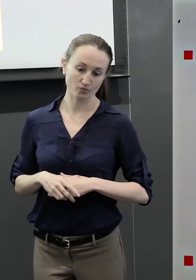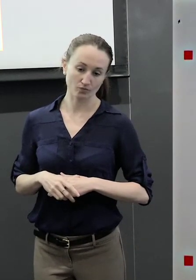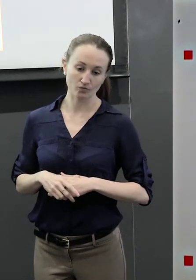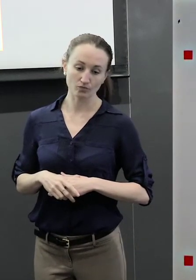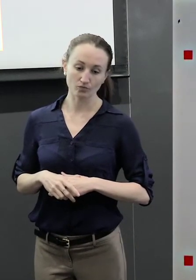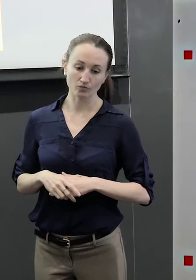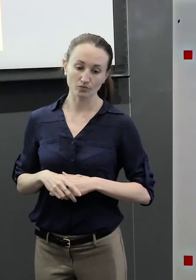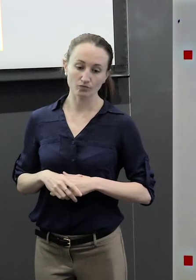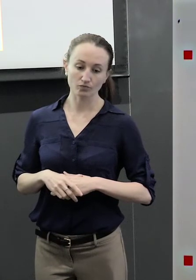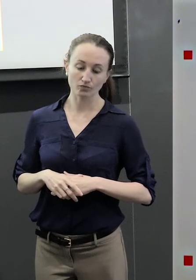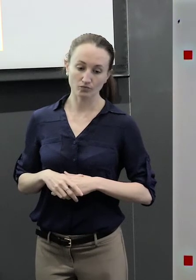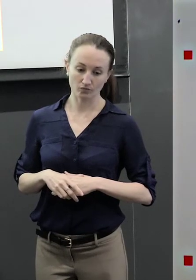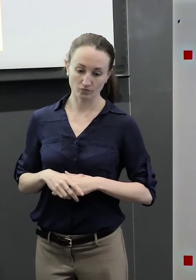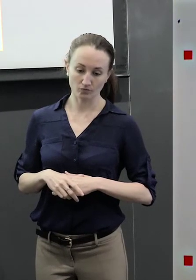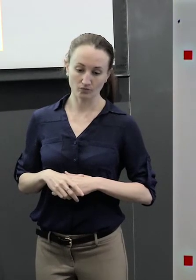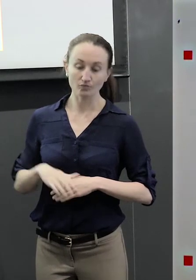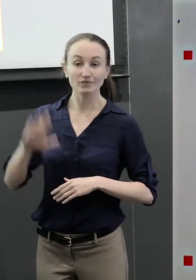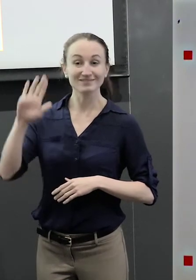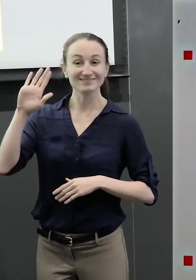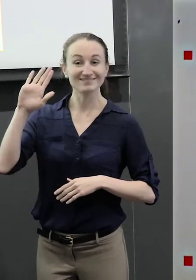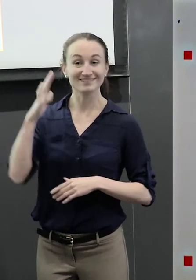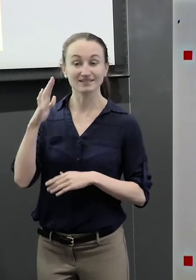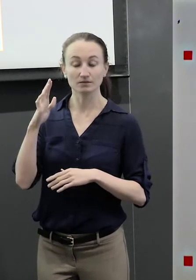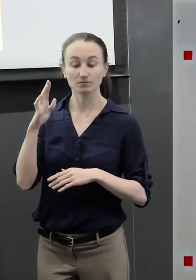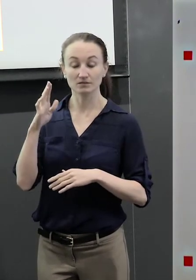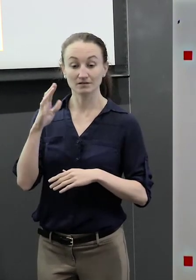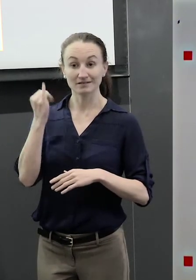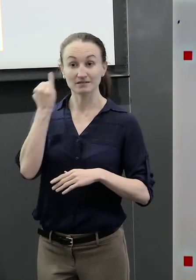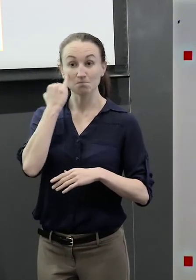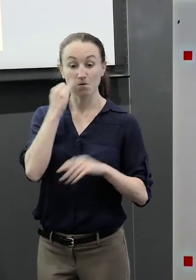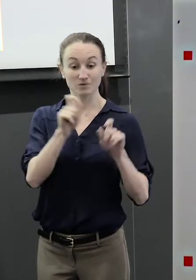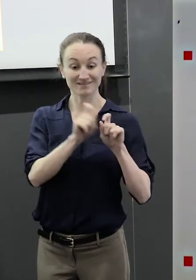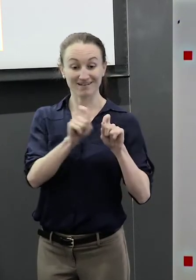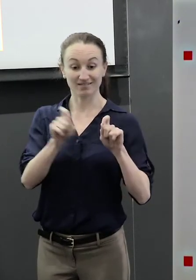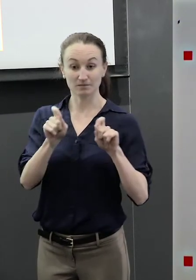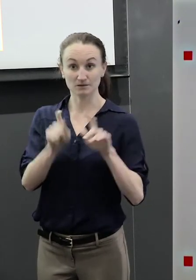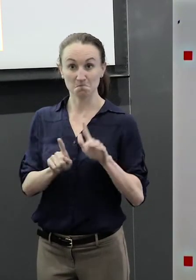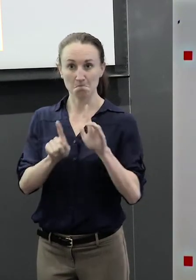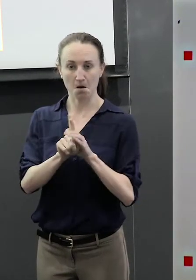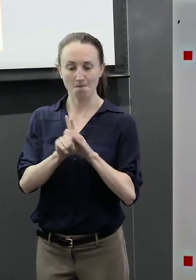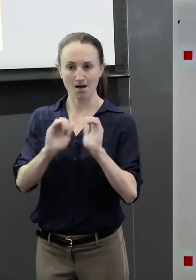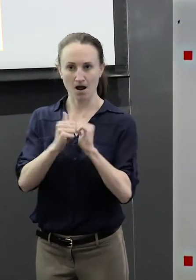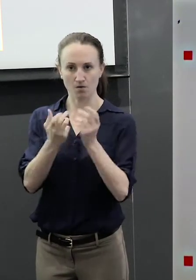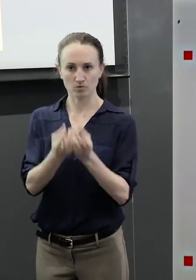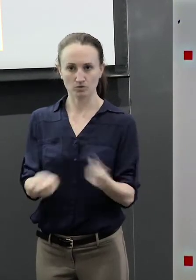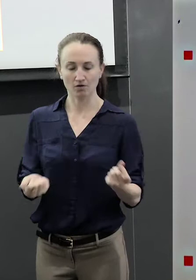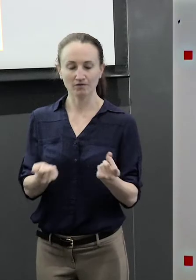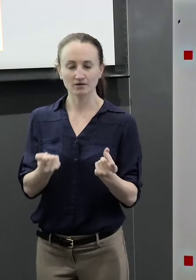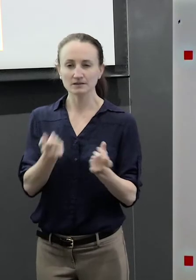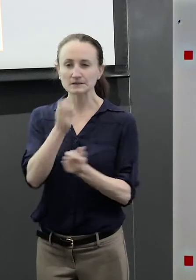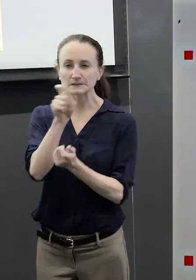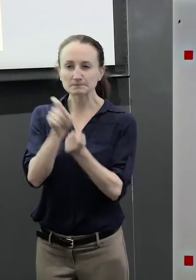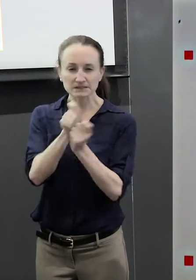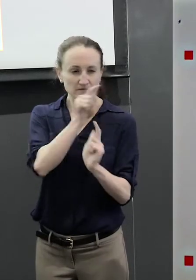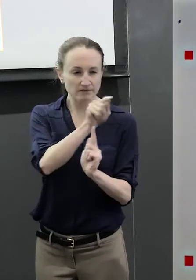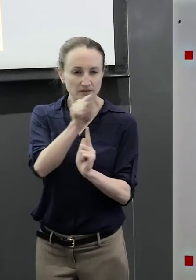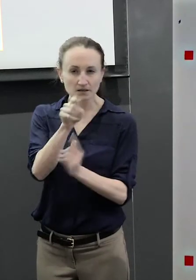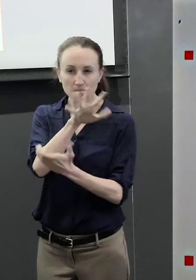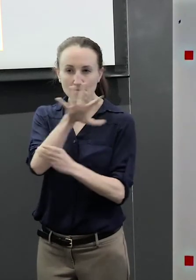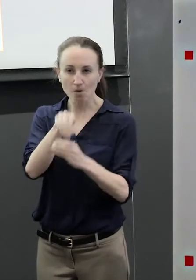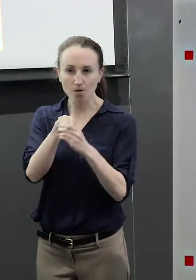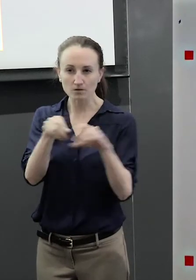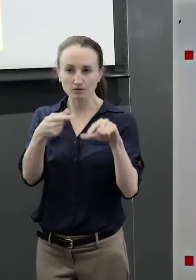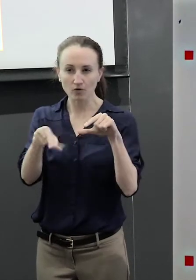in the process of ellipsis resolution, certain grammatical elements can be disregarded. Somehow